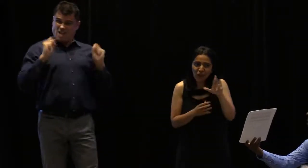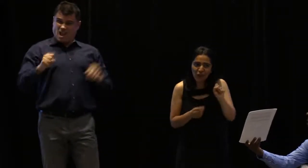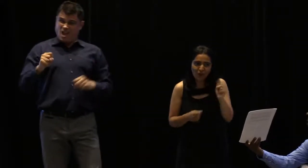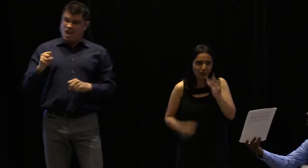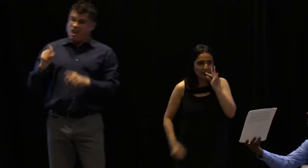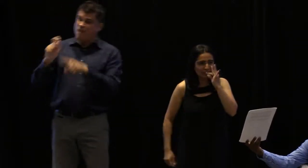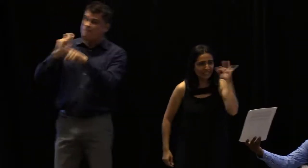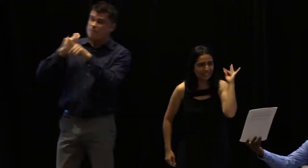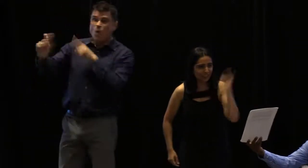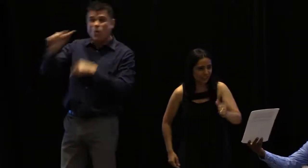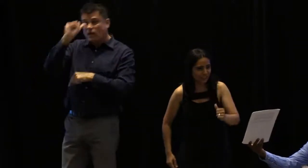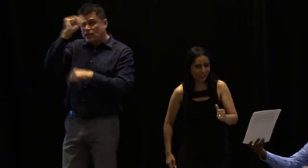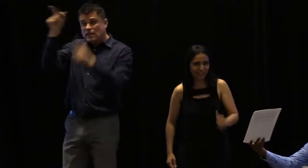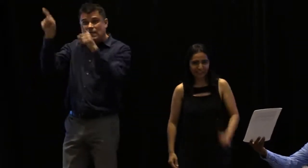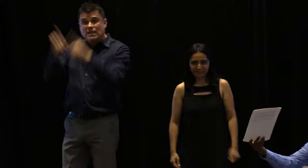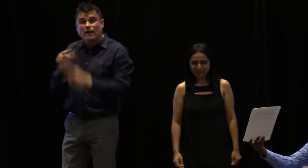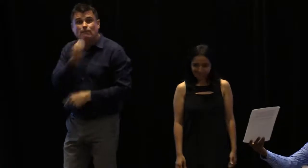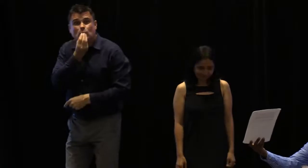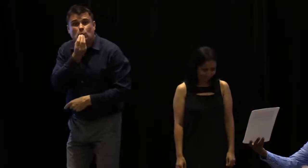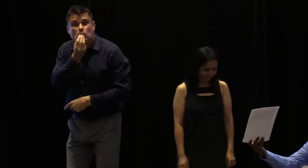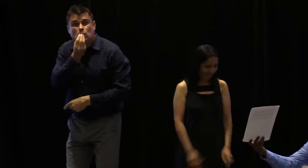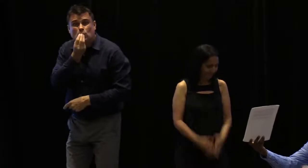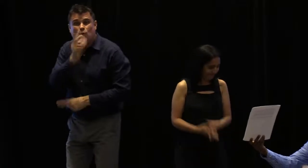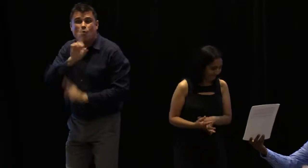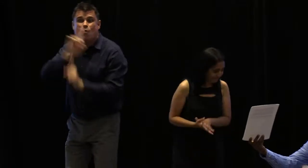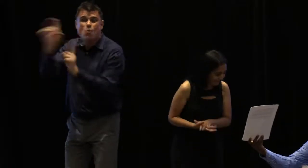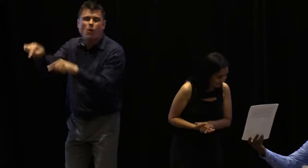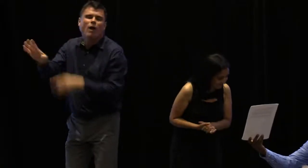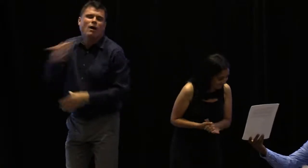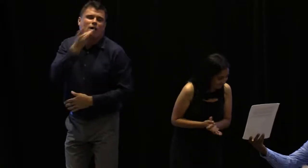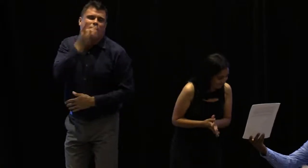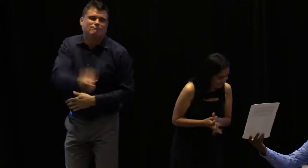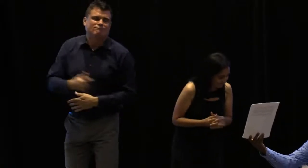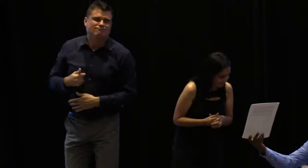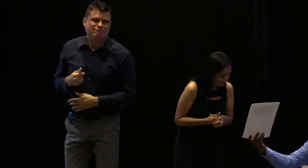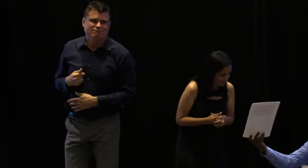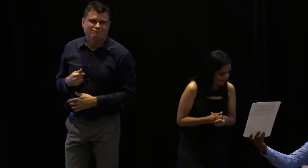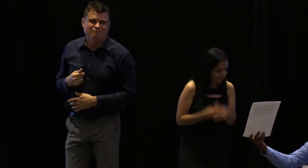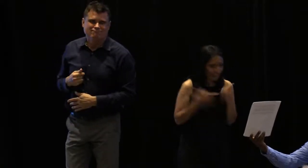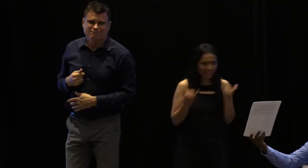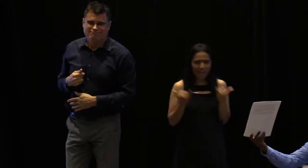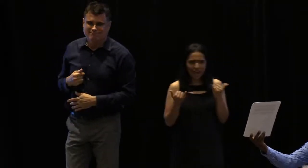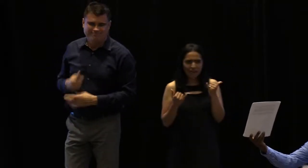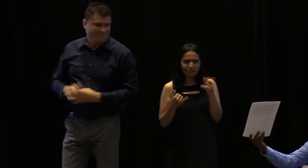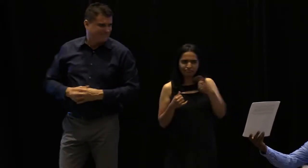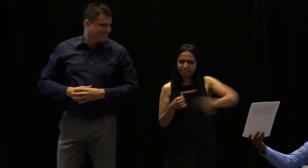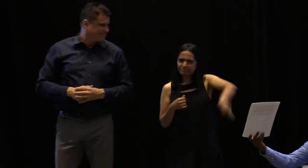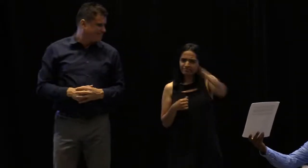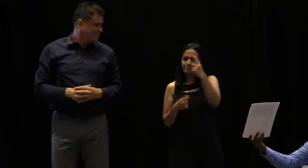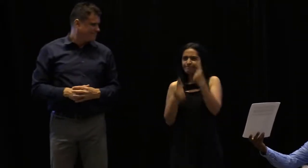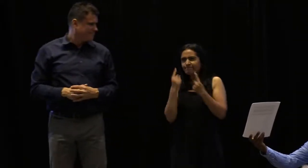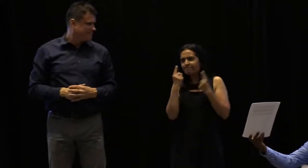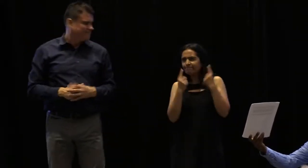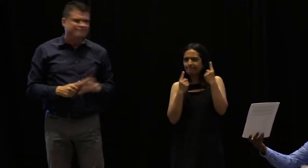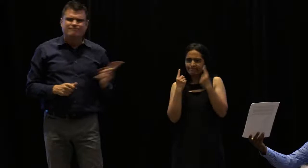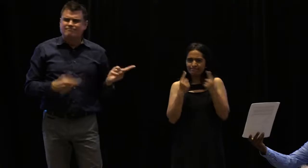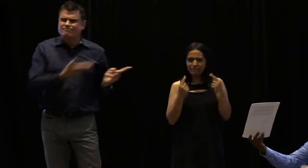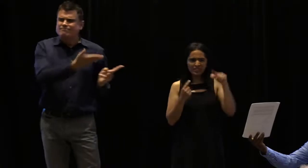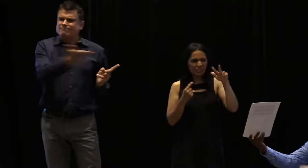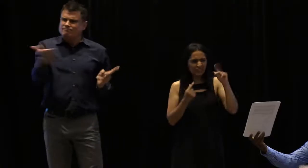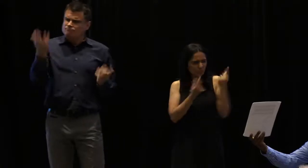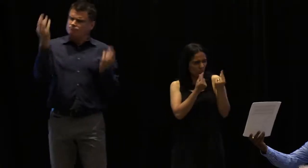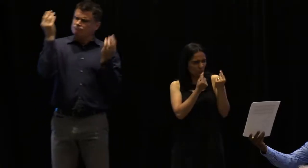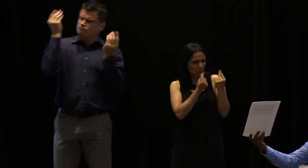forward-looking. I remember my first call for a food order through video relay service. It was delicious, by the way.